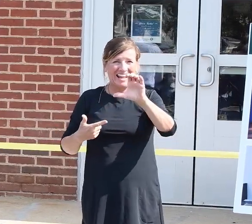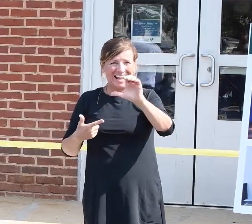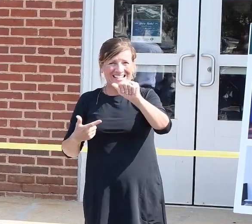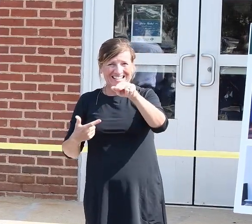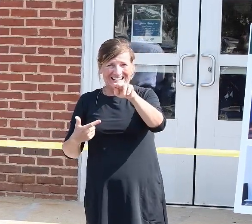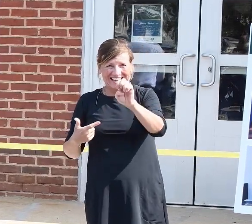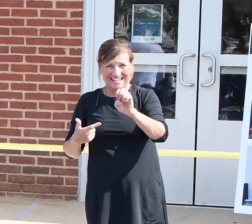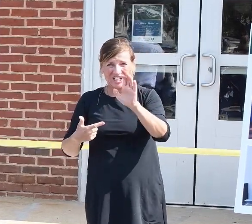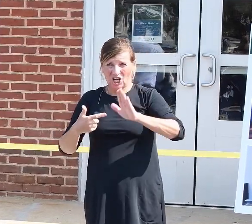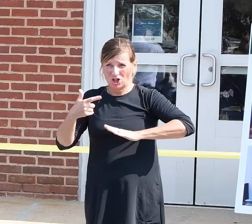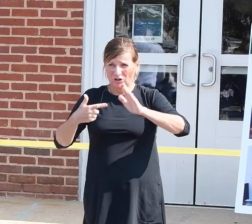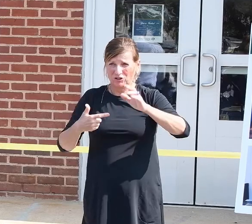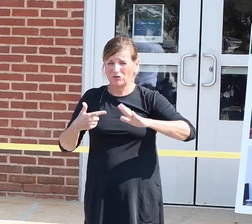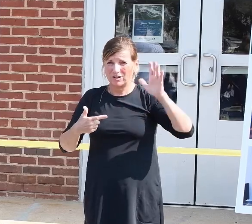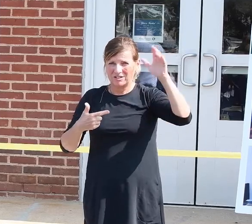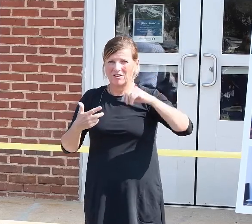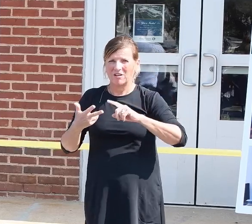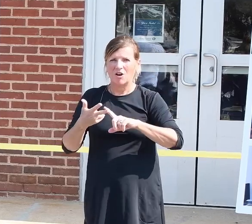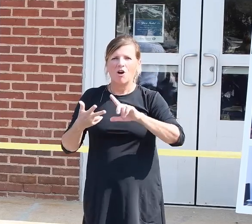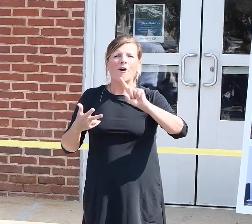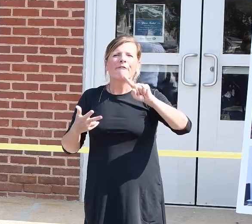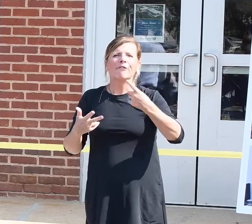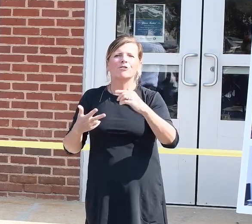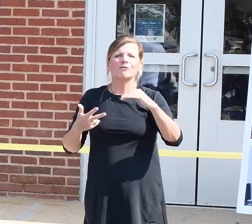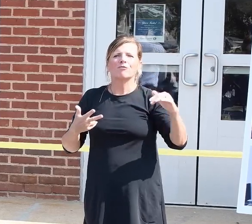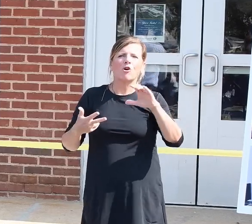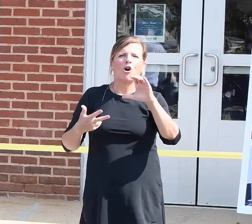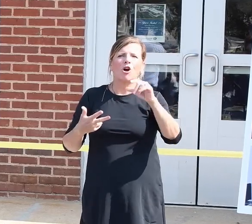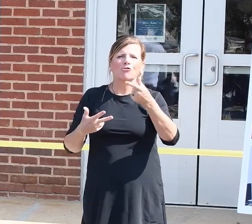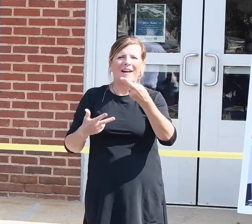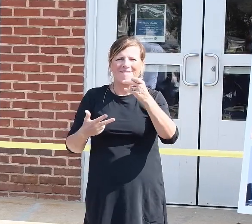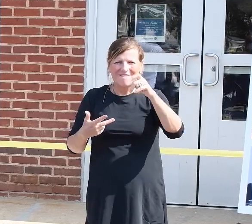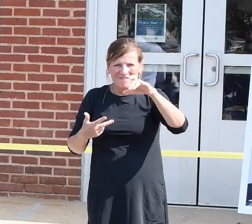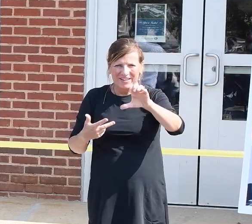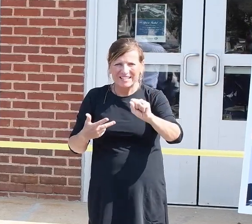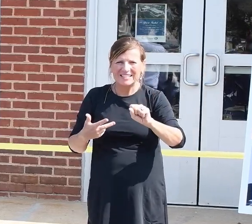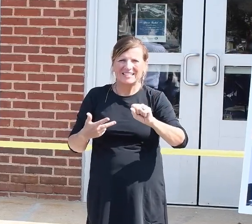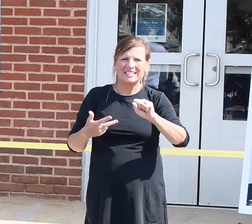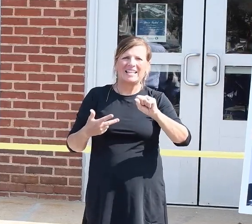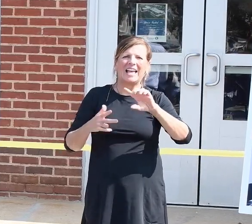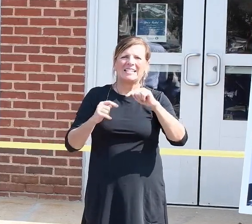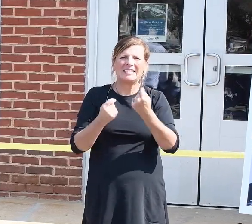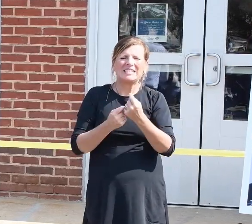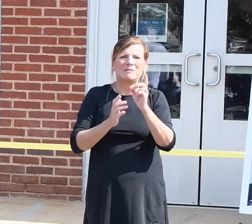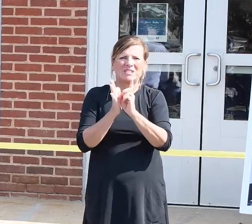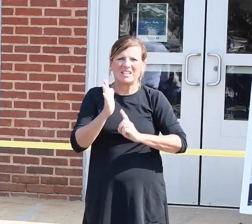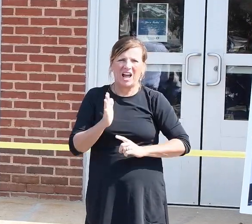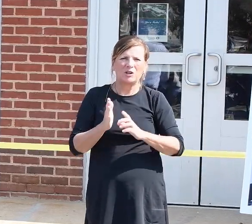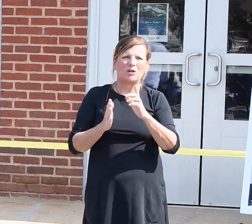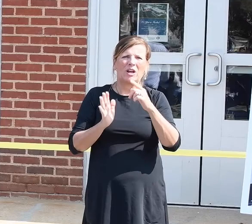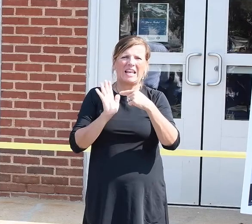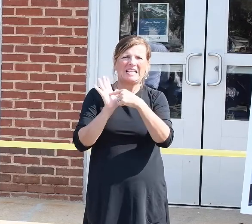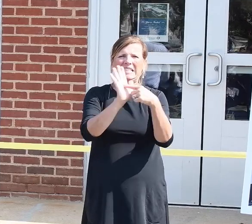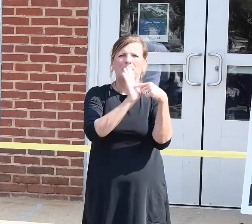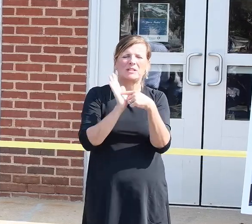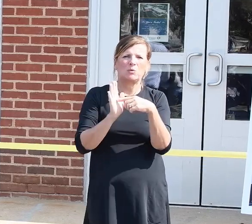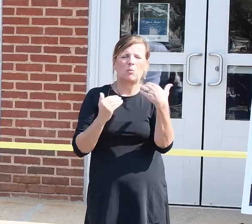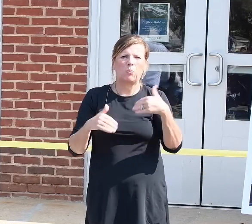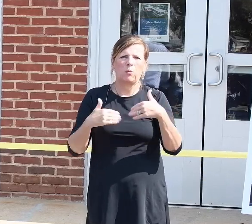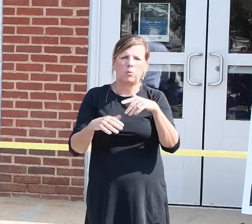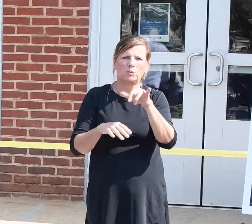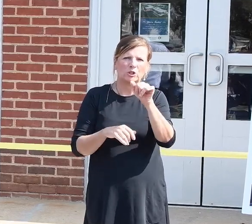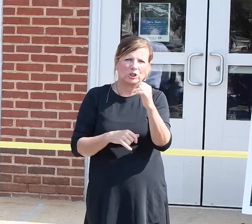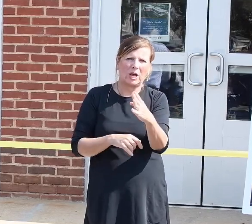hand. First Floor Graphics and Team, our exhibit designer who has done an incredible job in the exhibit